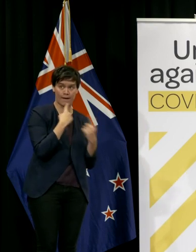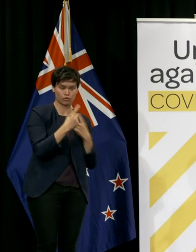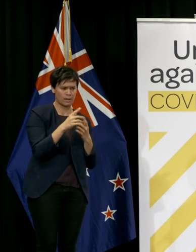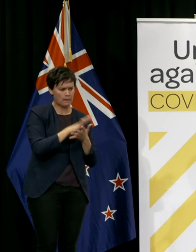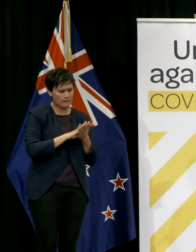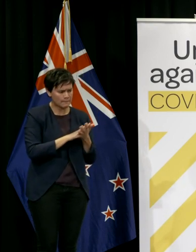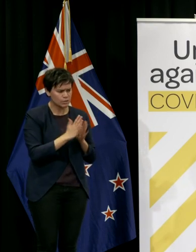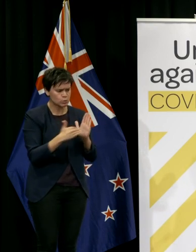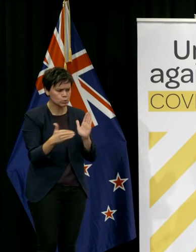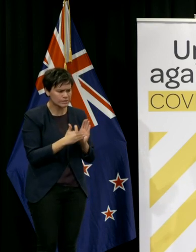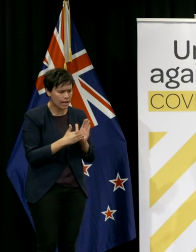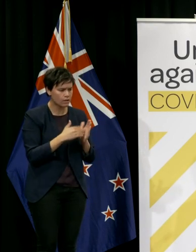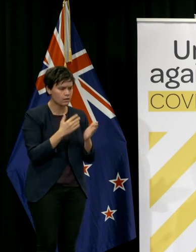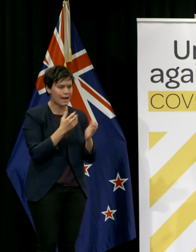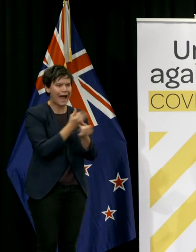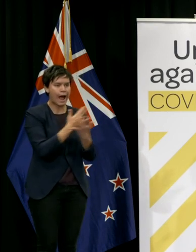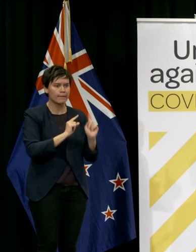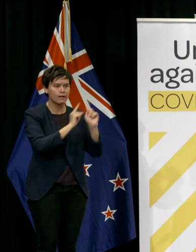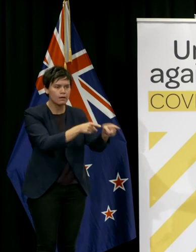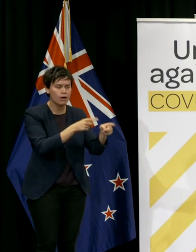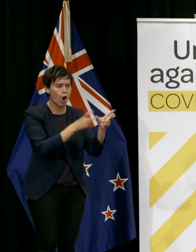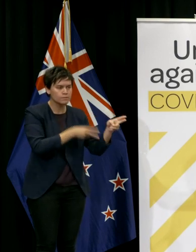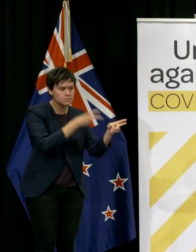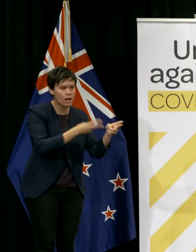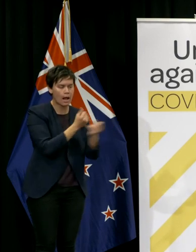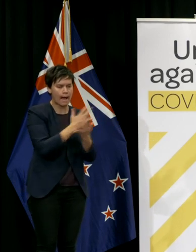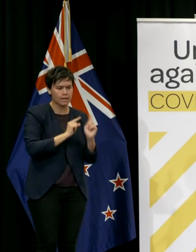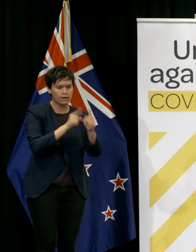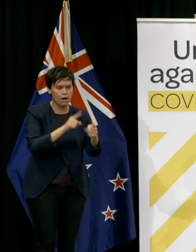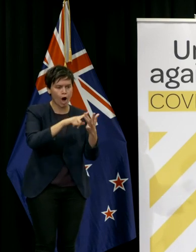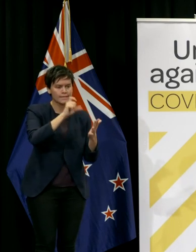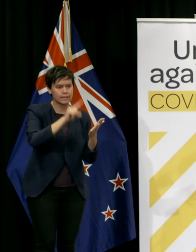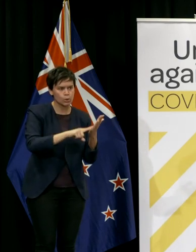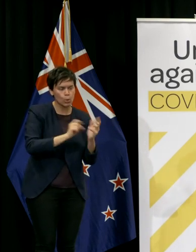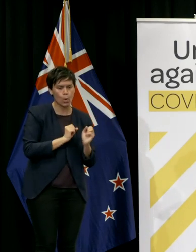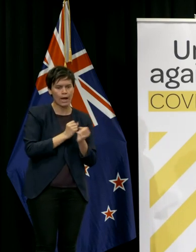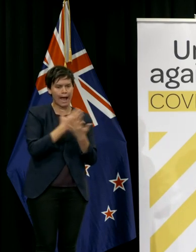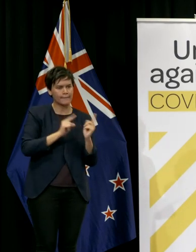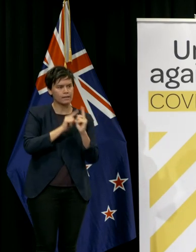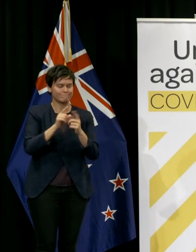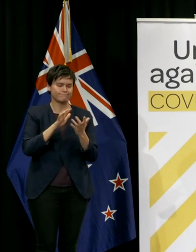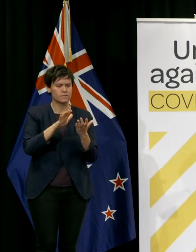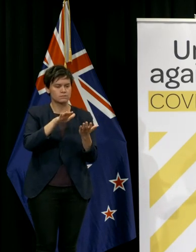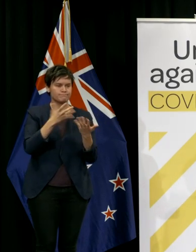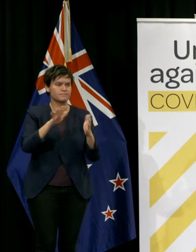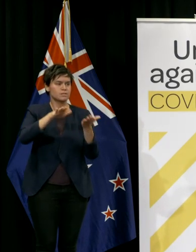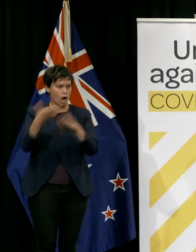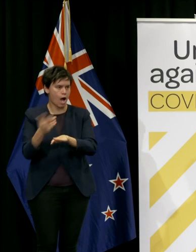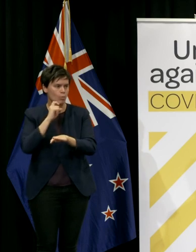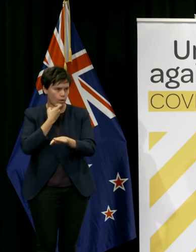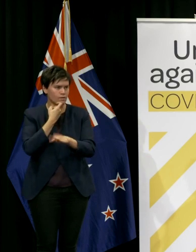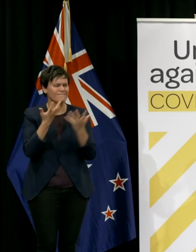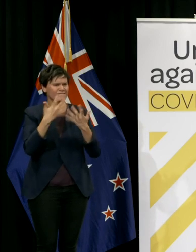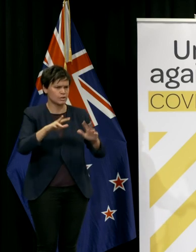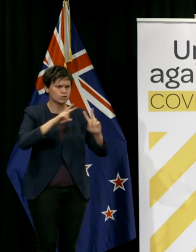on hospitalisations, ICU admissions and deaths. So you will see all that in the papers when we release them. What's the rationale for